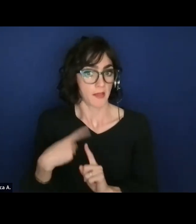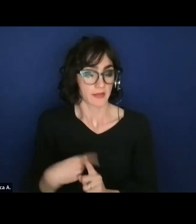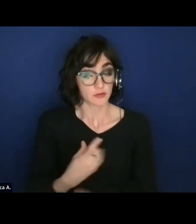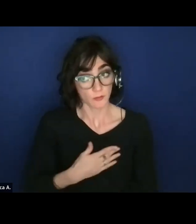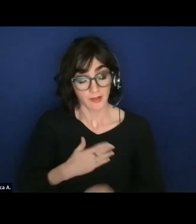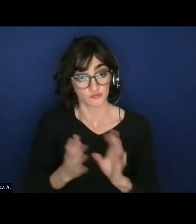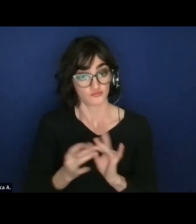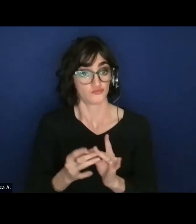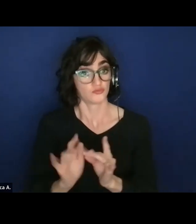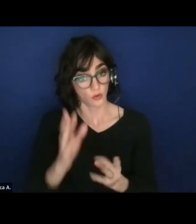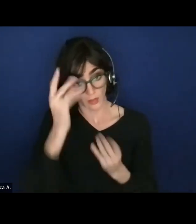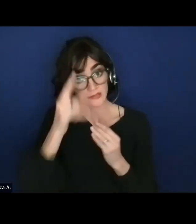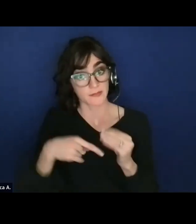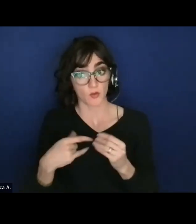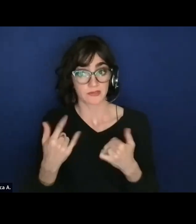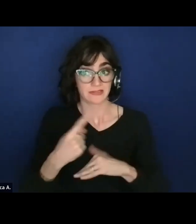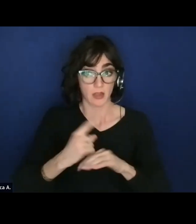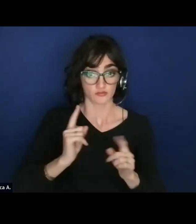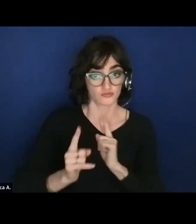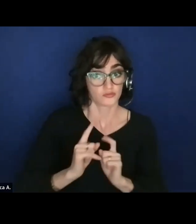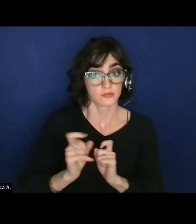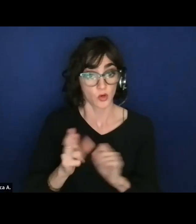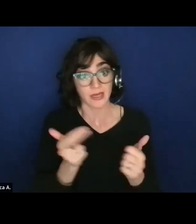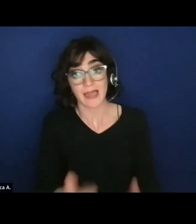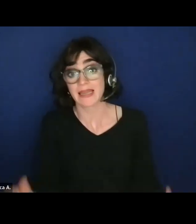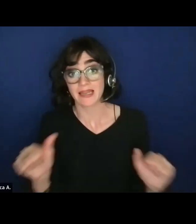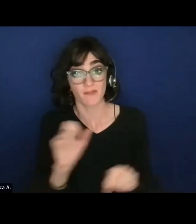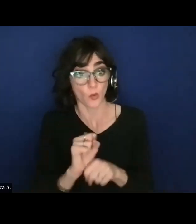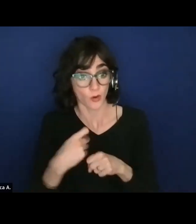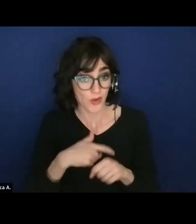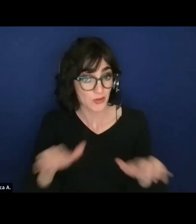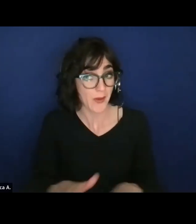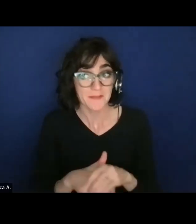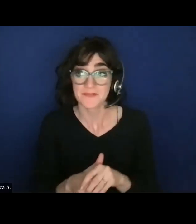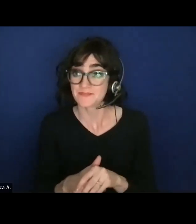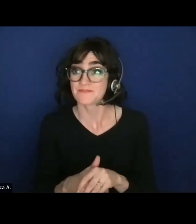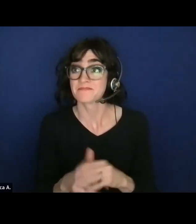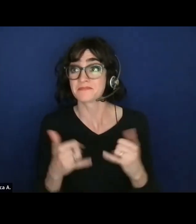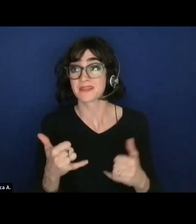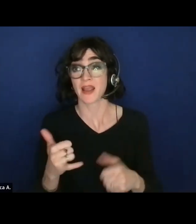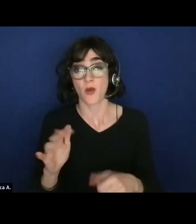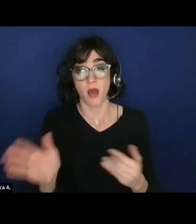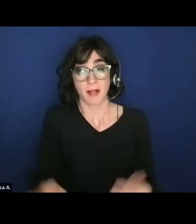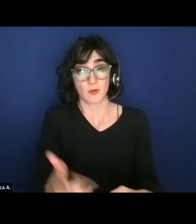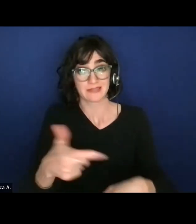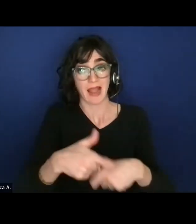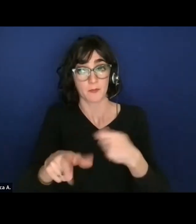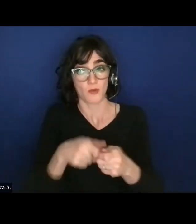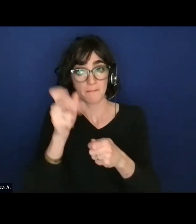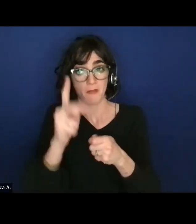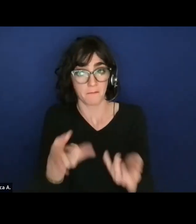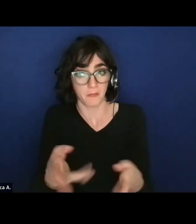on today's conversation or any of the work that's being done here. It is just almost that time. I